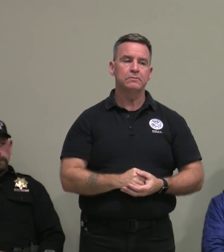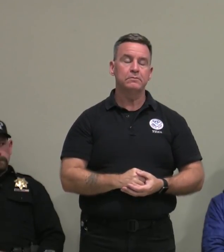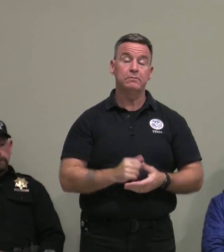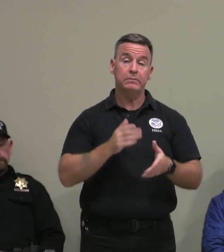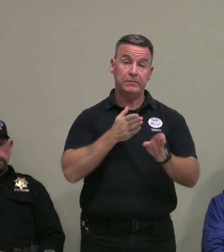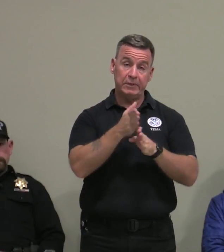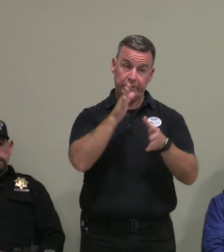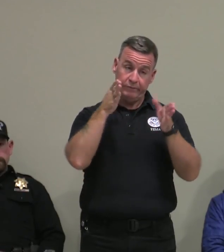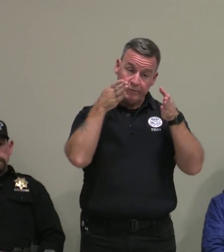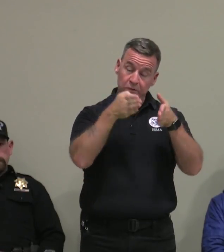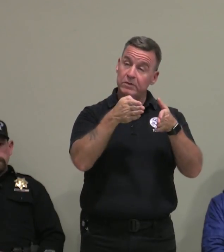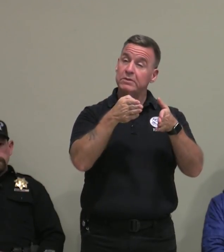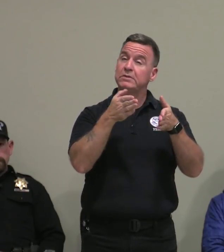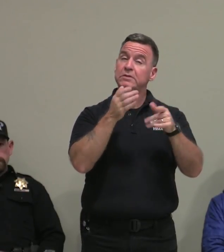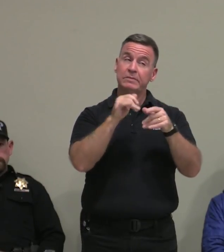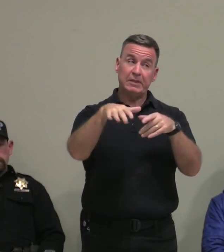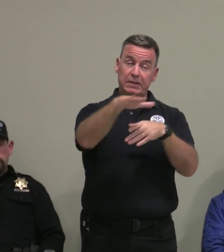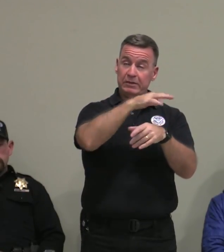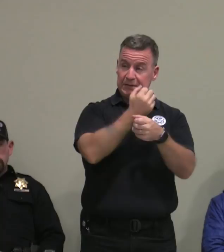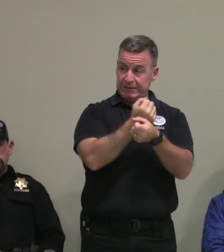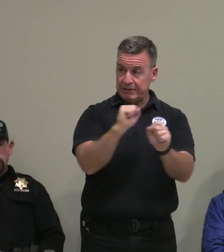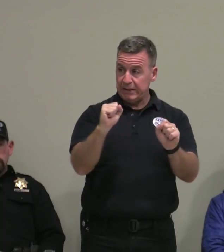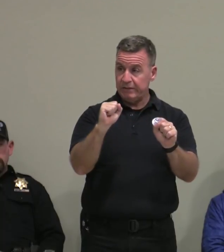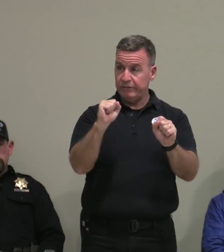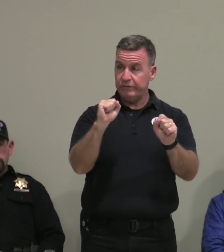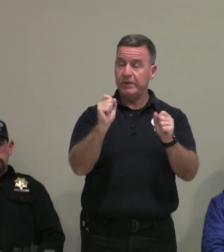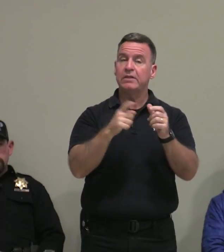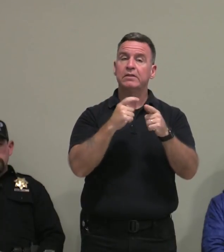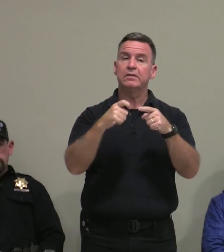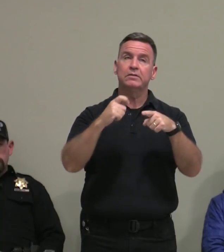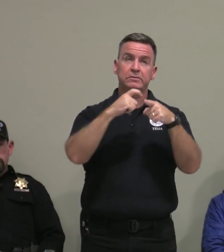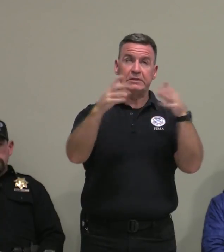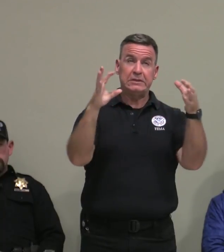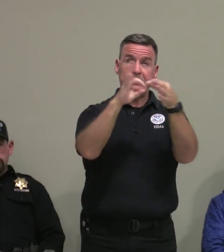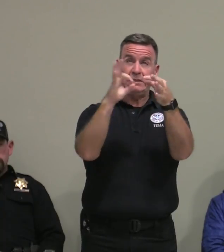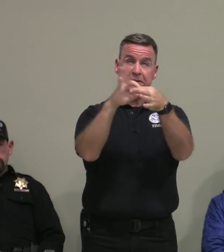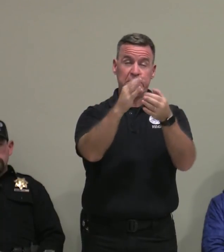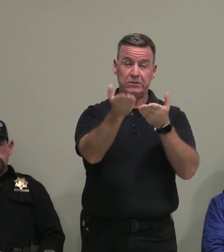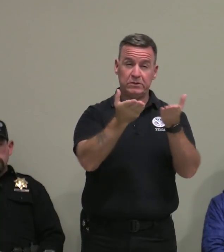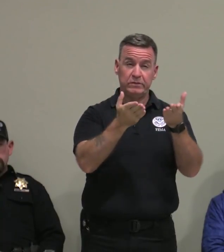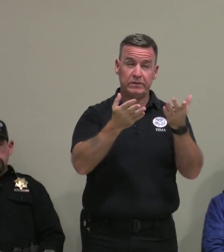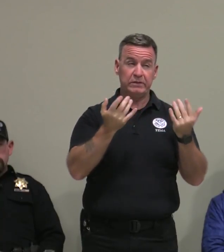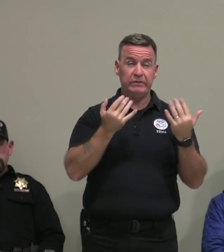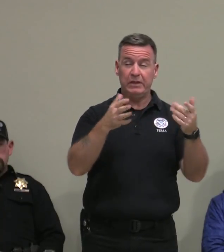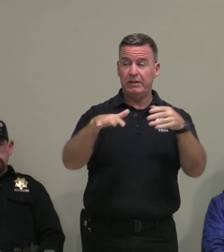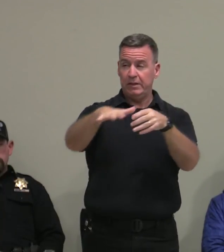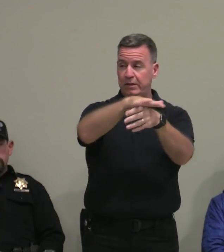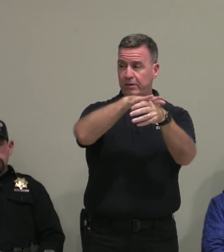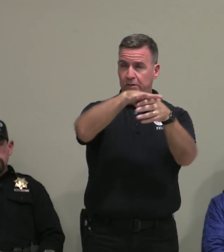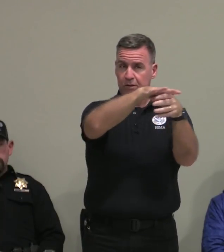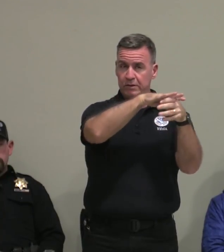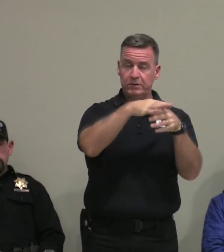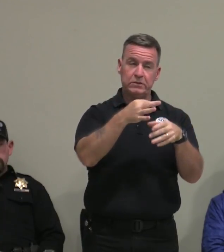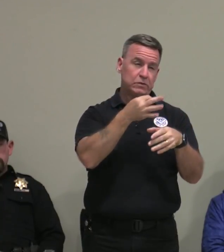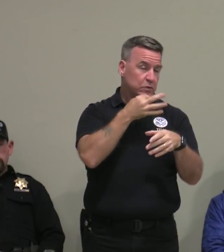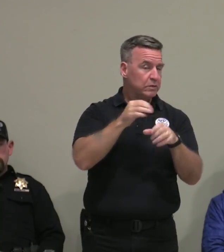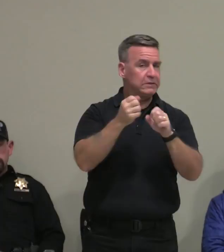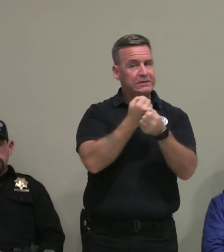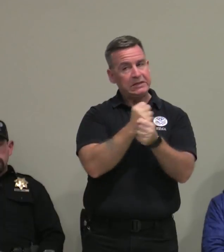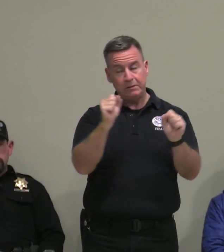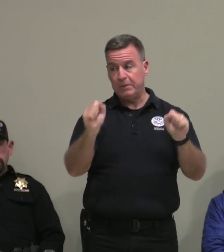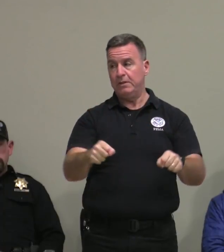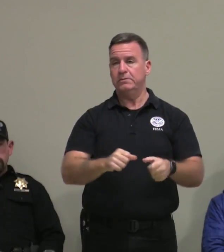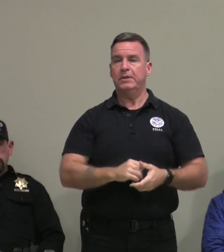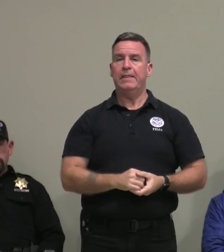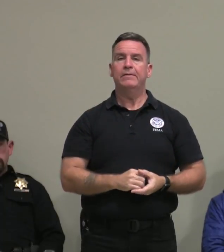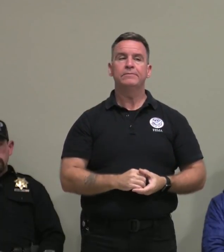continues to be trying to make the area safe and restore service in the wildfire affected areas as soon as safely possible.